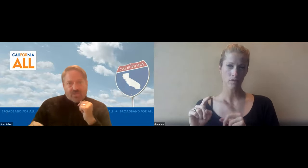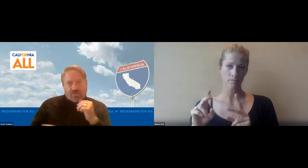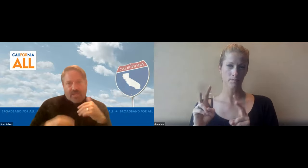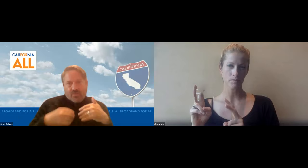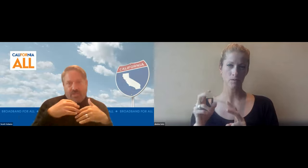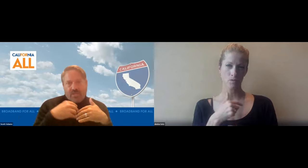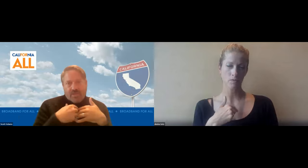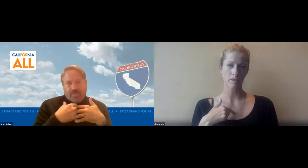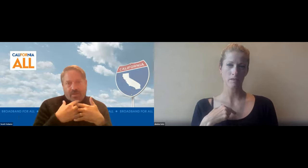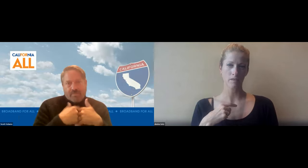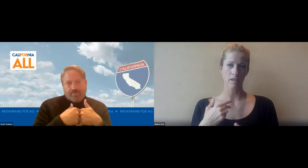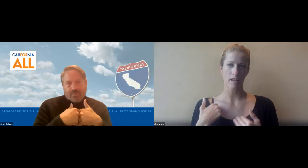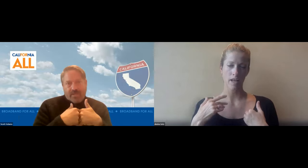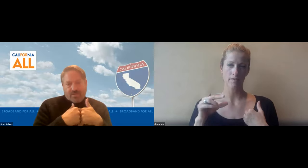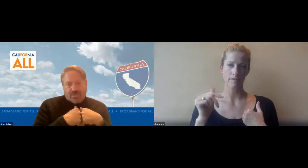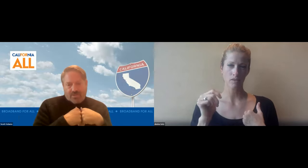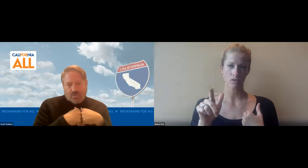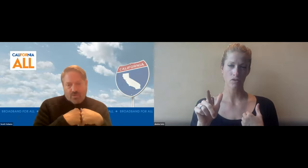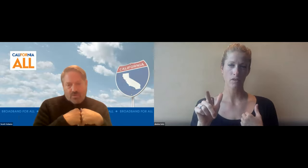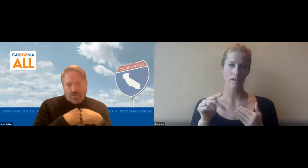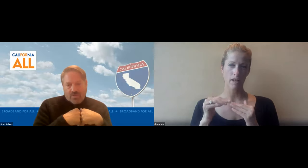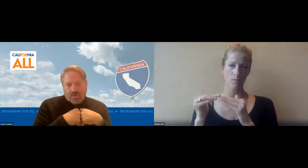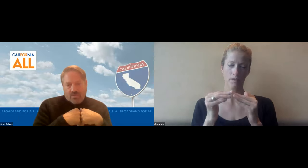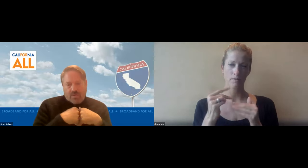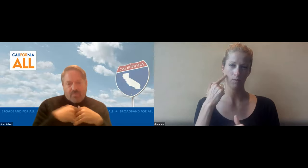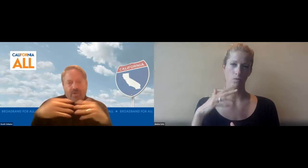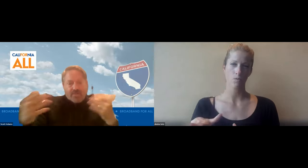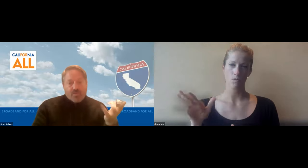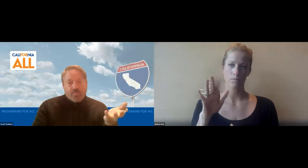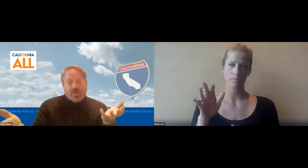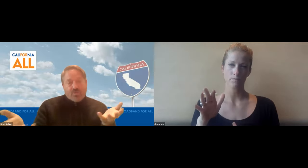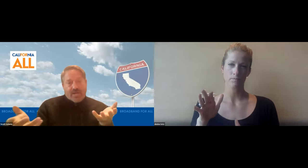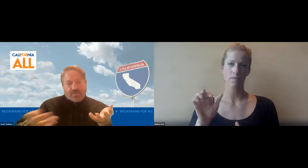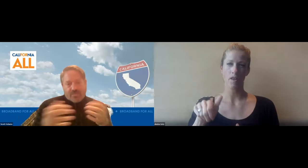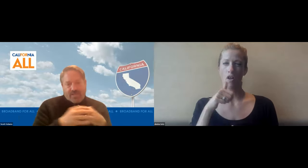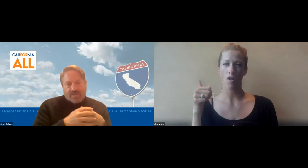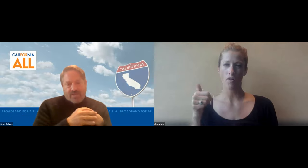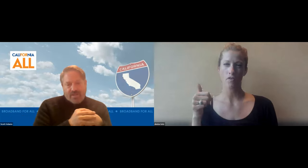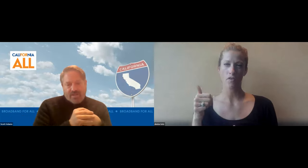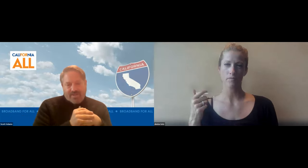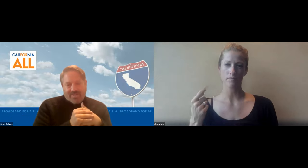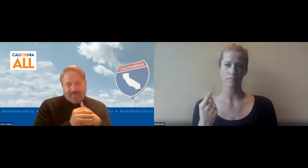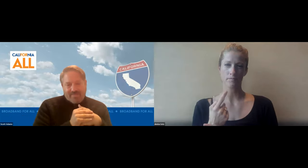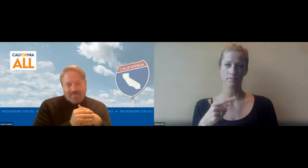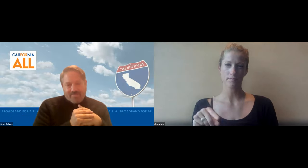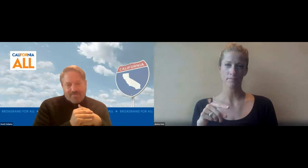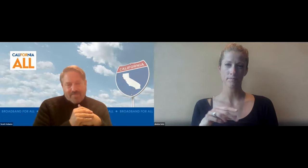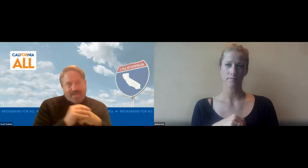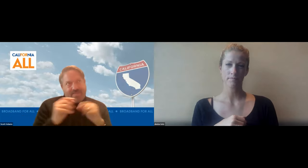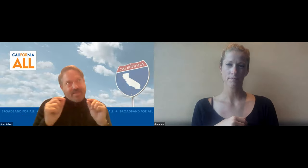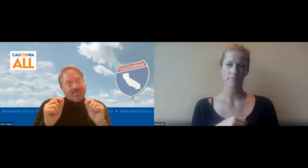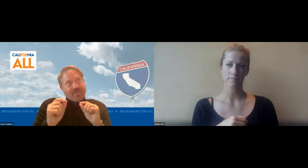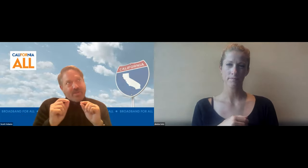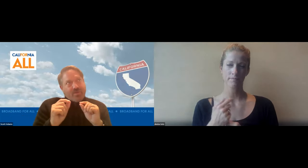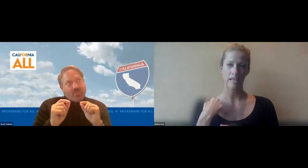weaving in digital equity into your other programs. And